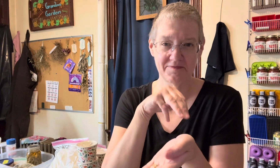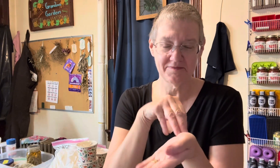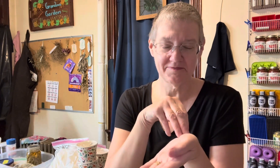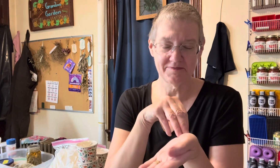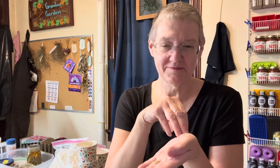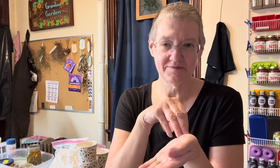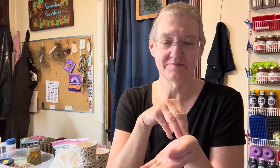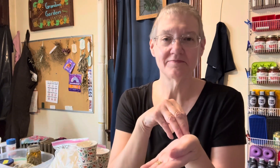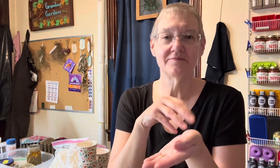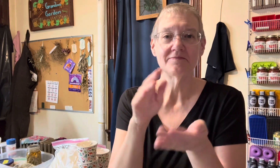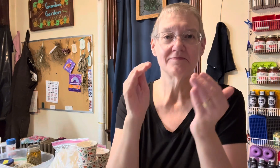your doctor.